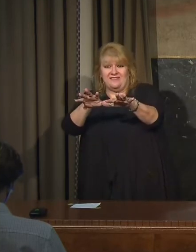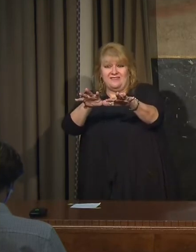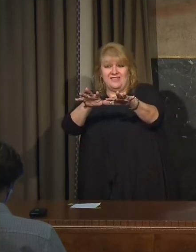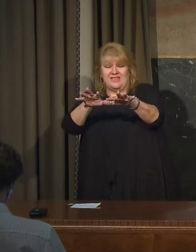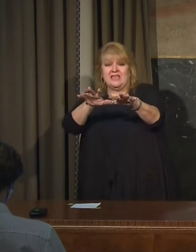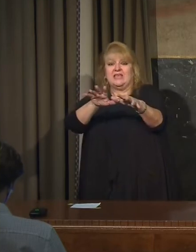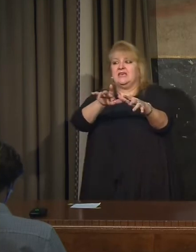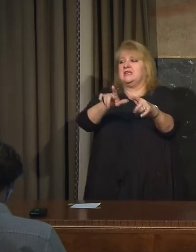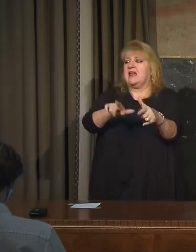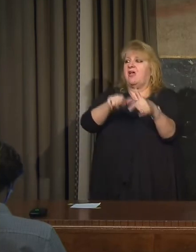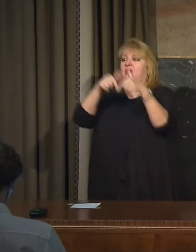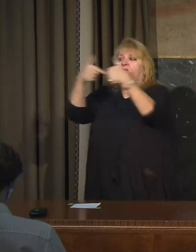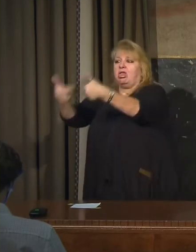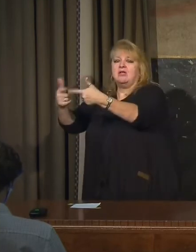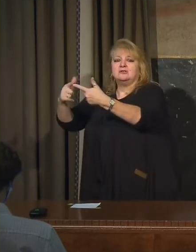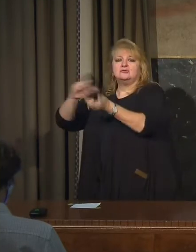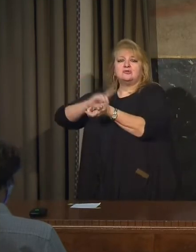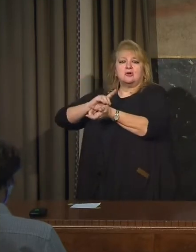COVID themselves.